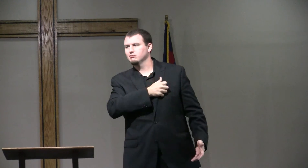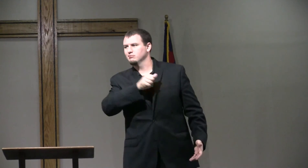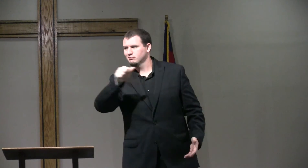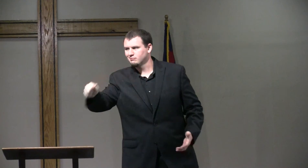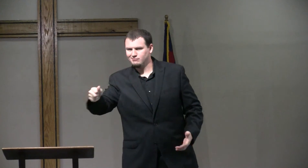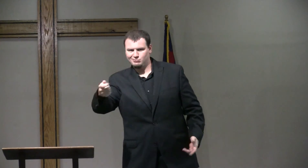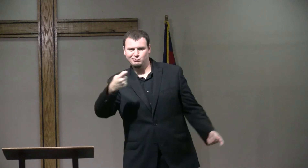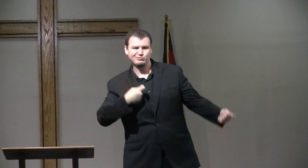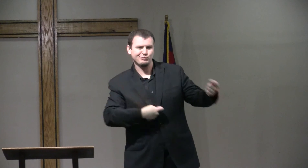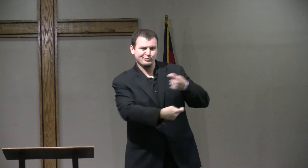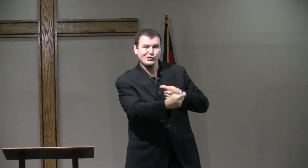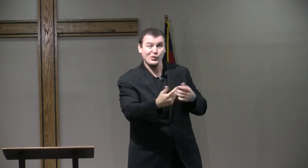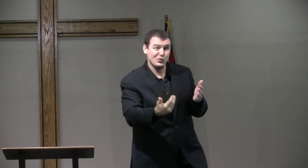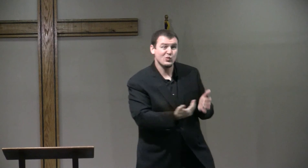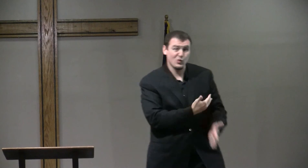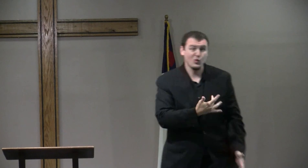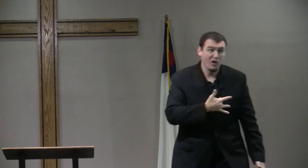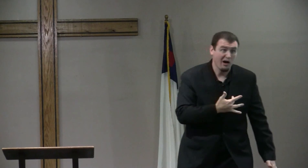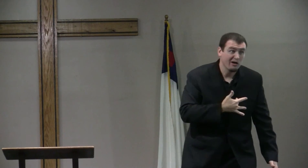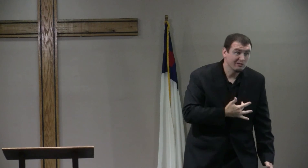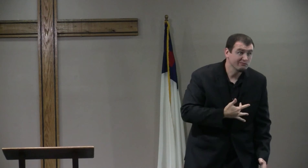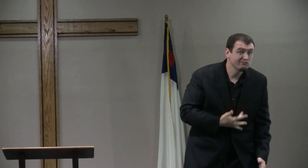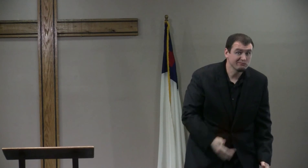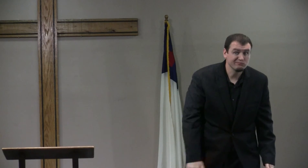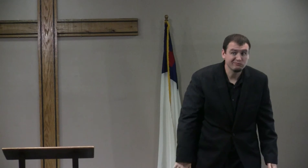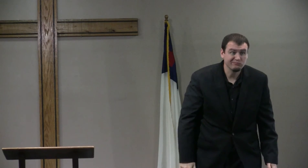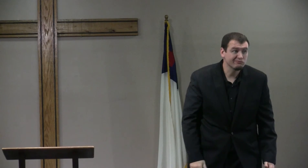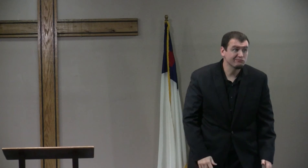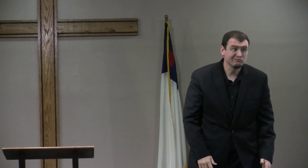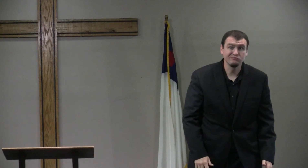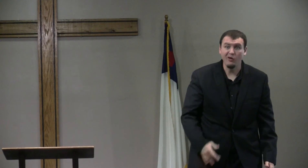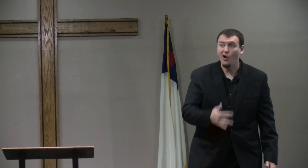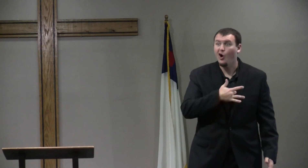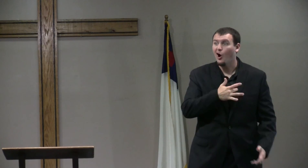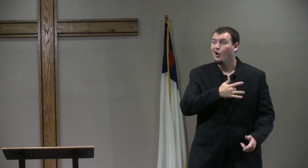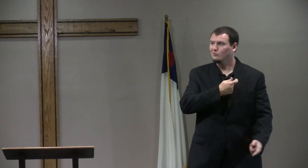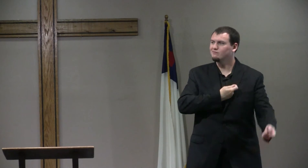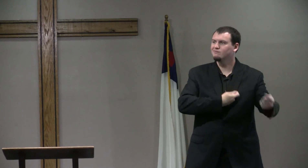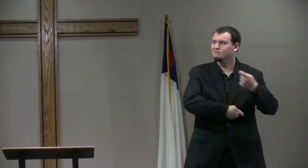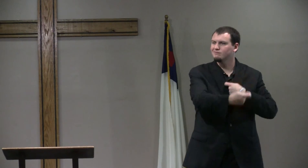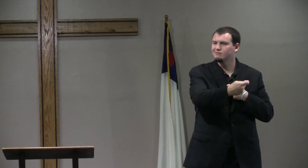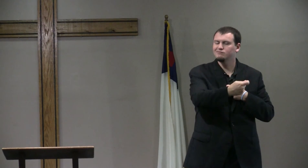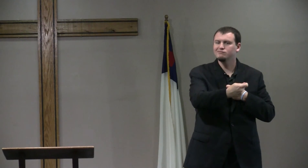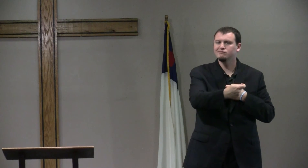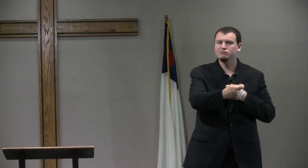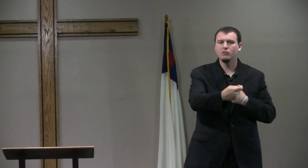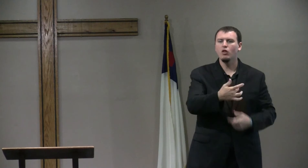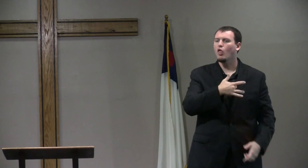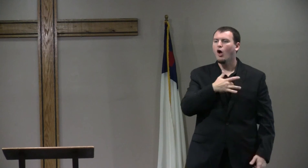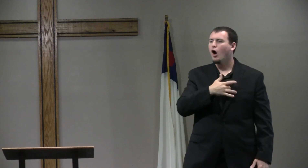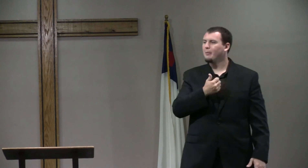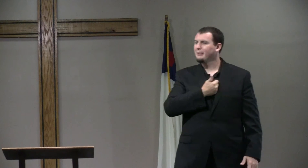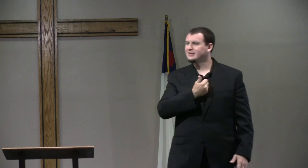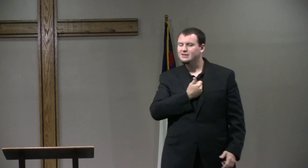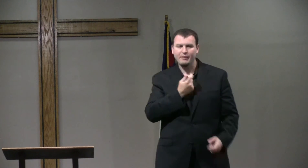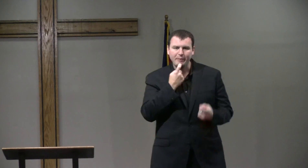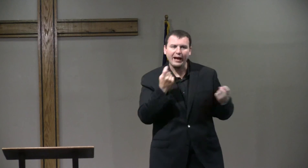that will help us to improve. What we need to do really is to change our heart out for a new one.